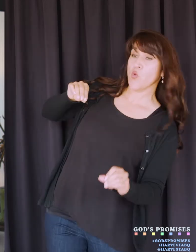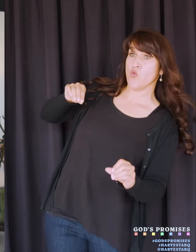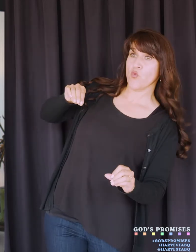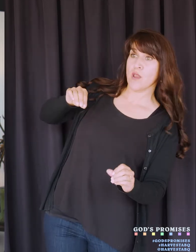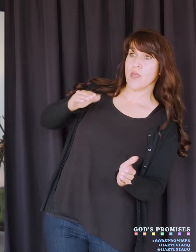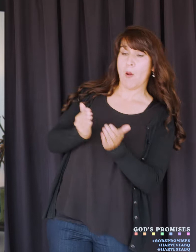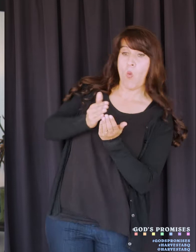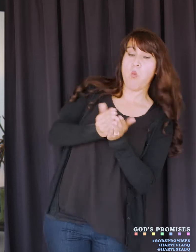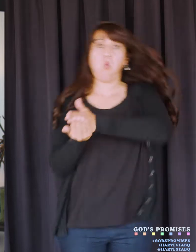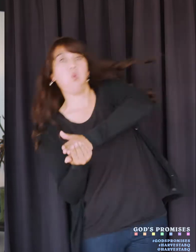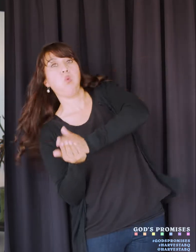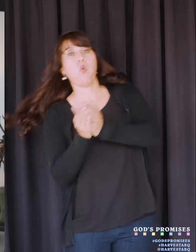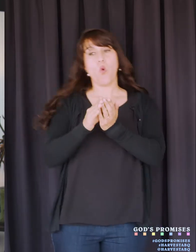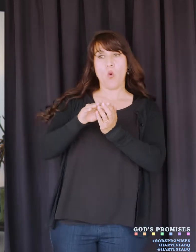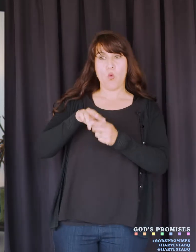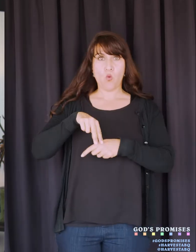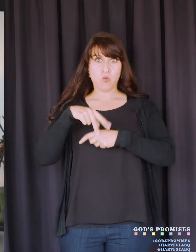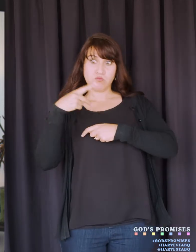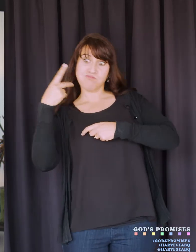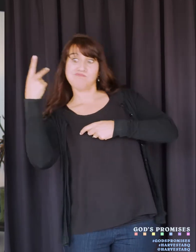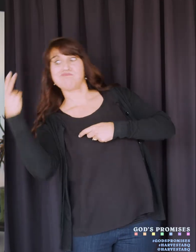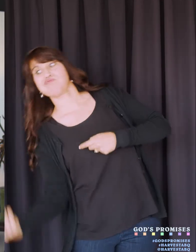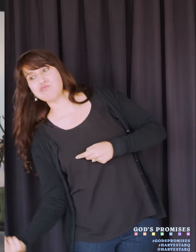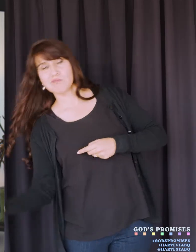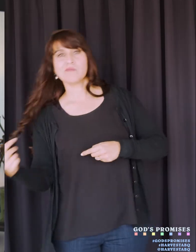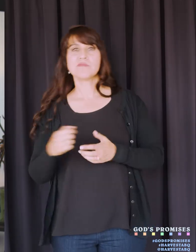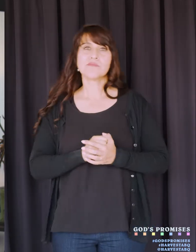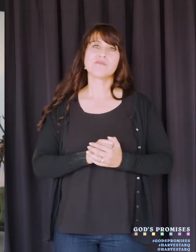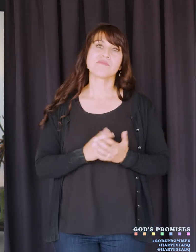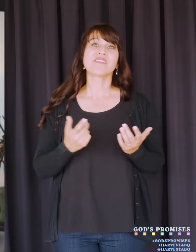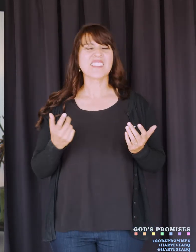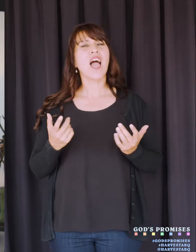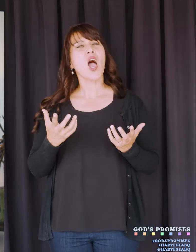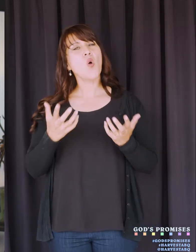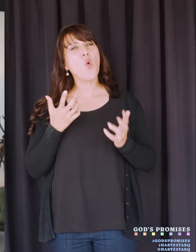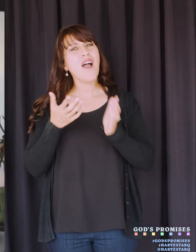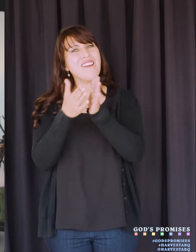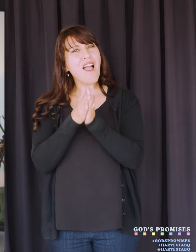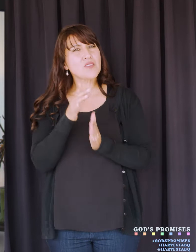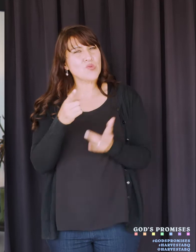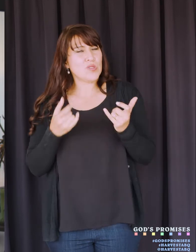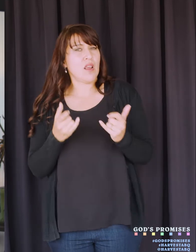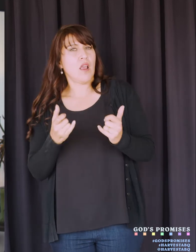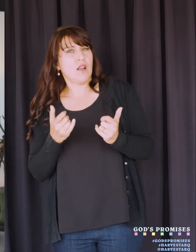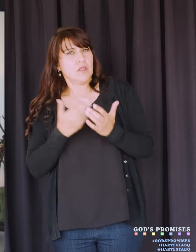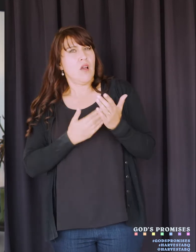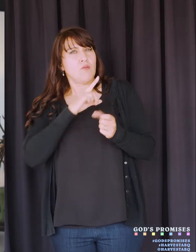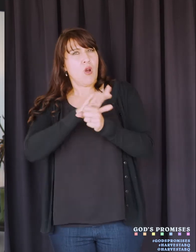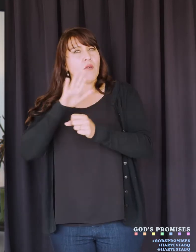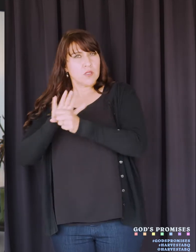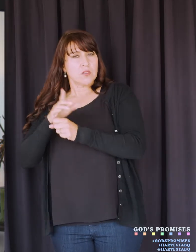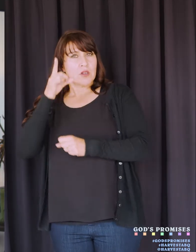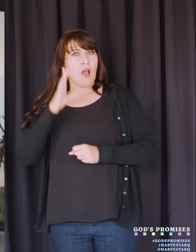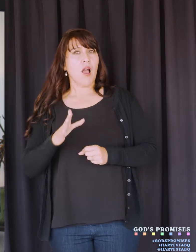happened, the boat rocked, and I just went over the edge. I want to ask you today, there's some promises of